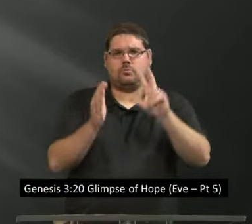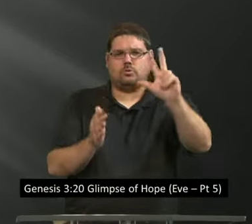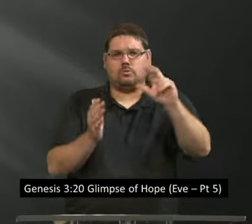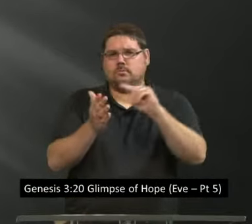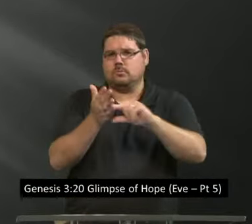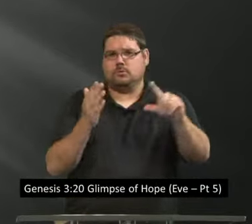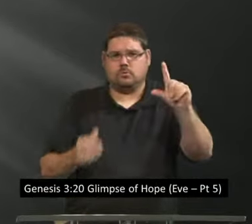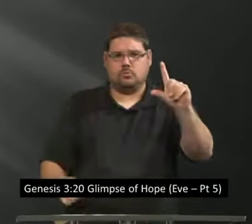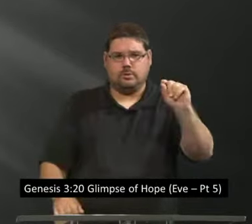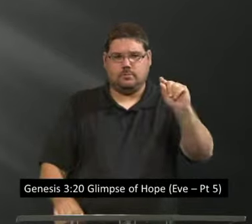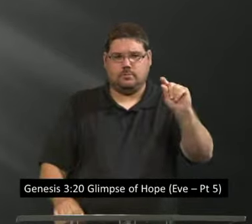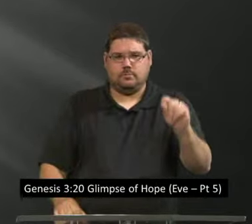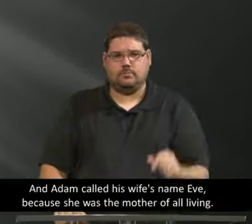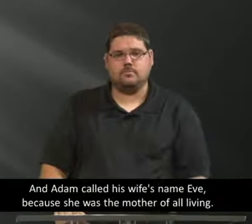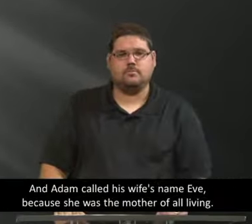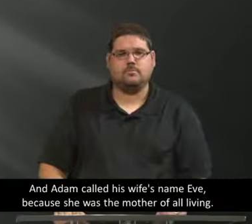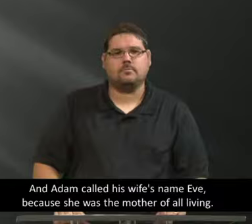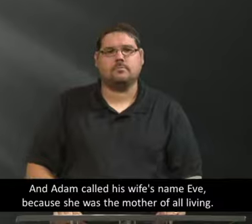Genesis chapter 3, verse 20.